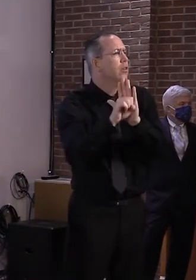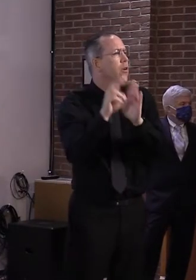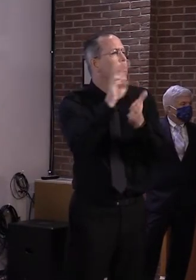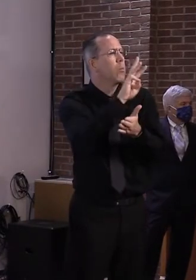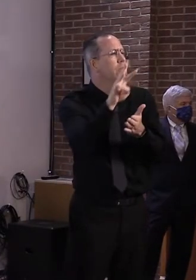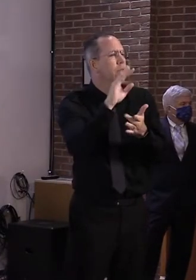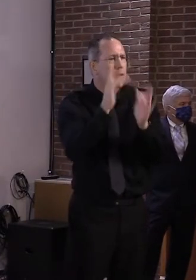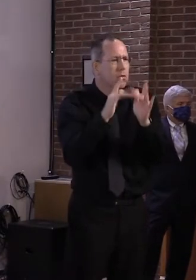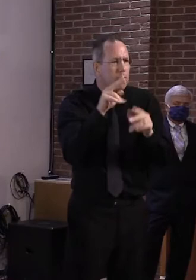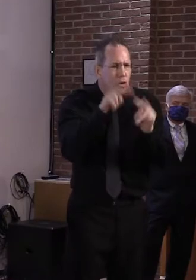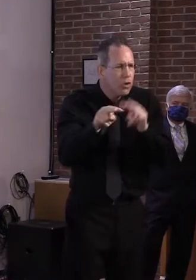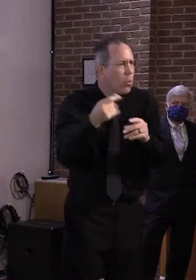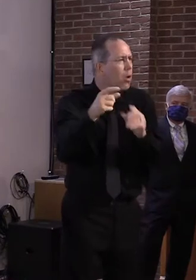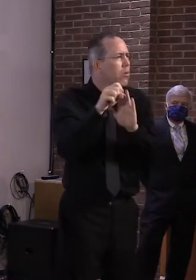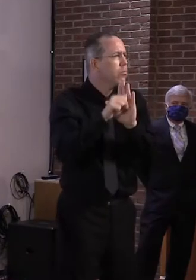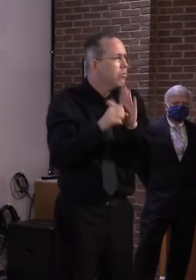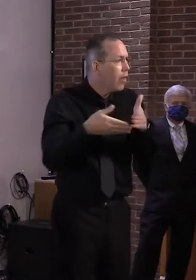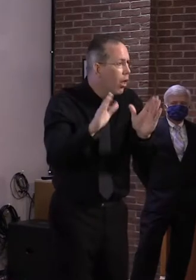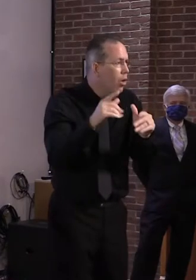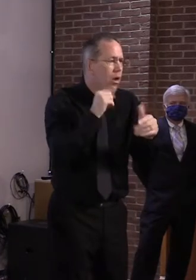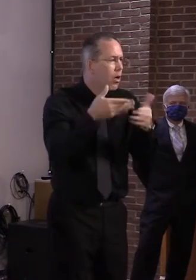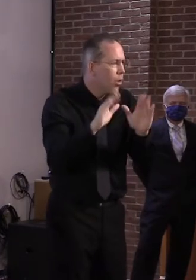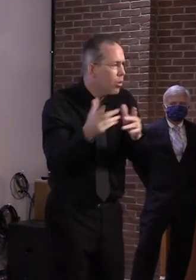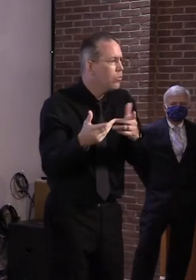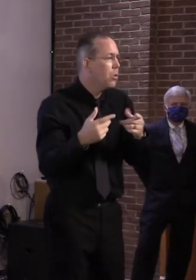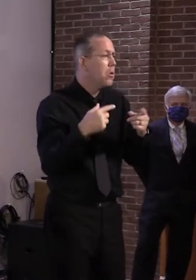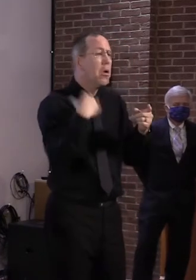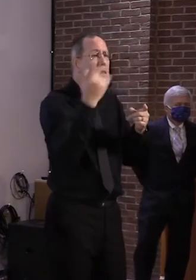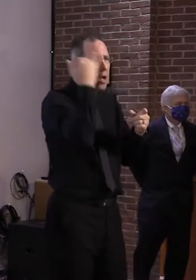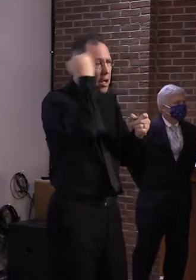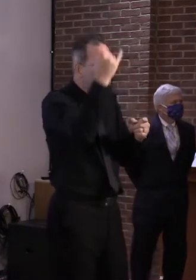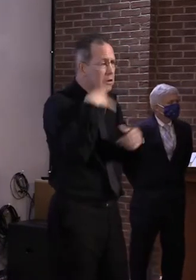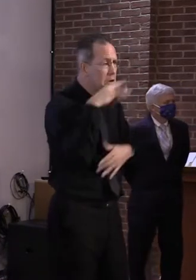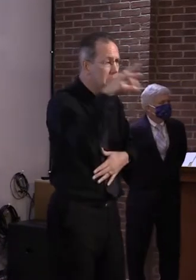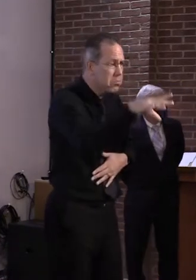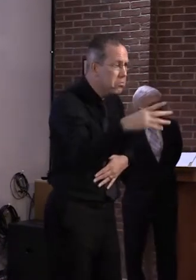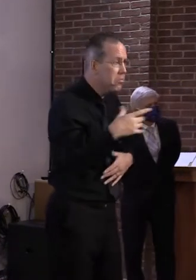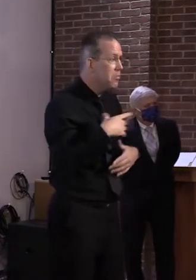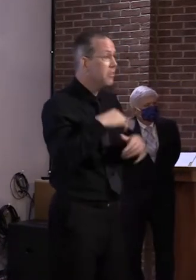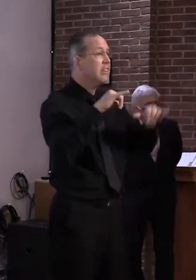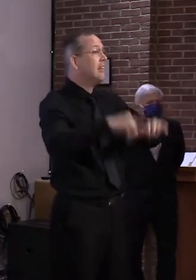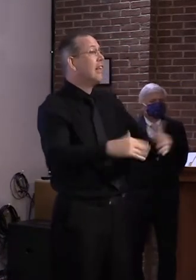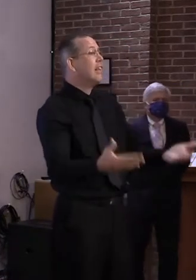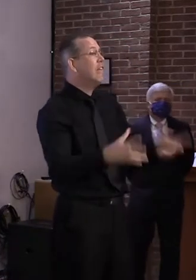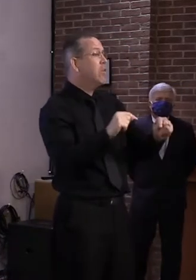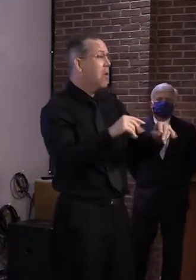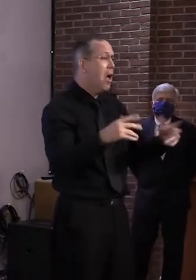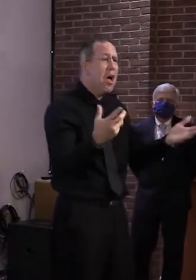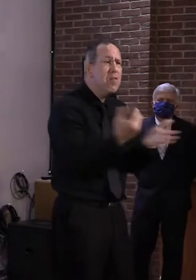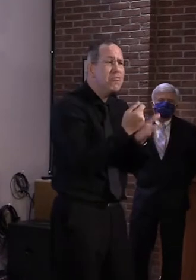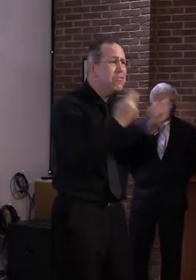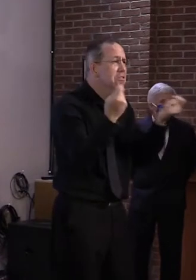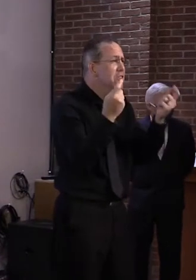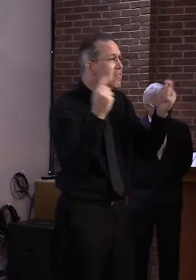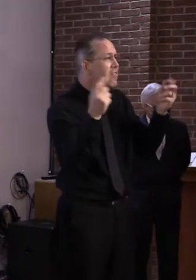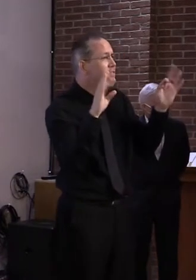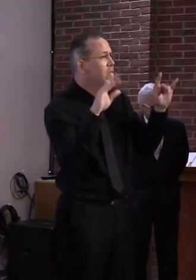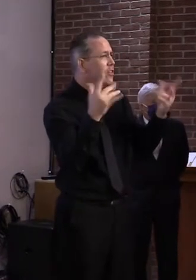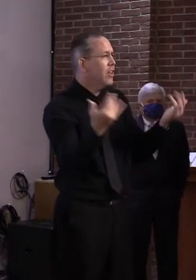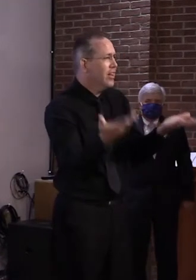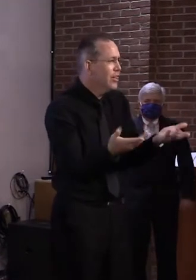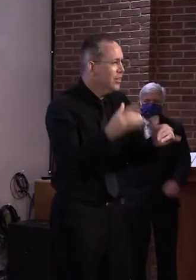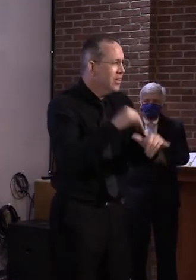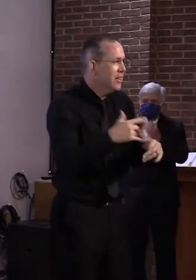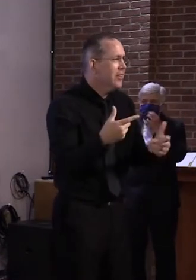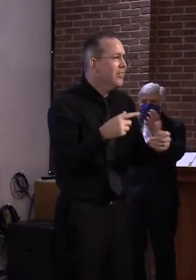Vermont. We have a lot to offer. Explore the state a little bit. You'll find a lot of opportunity right here in our own backyard.